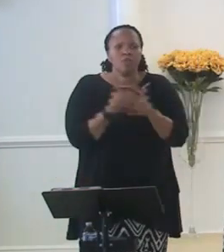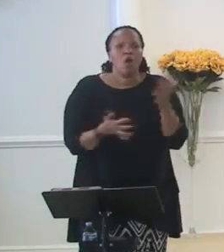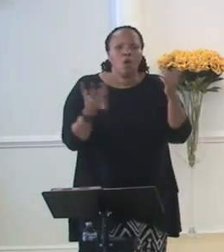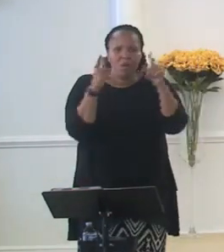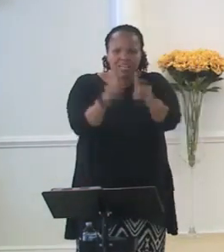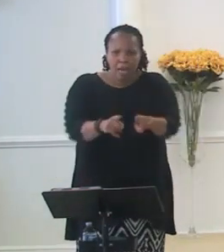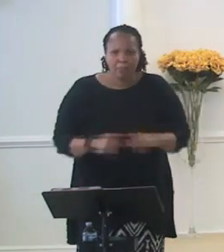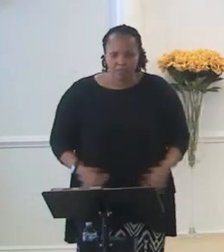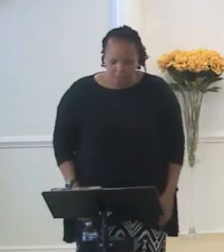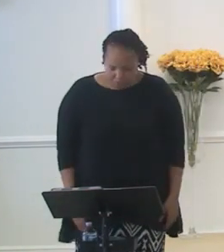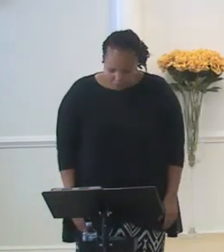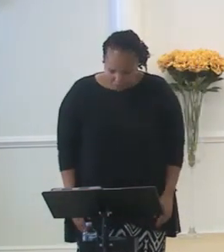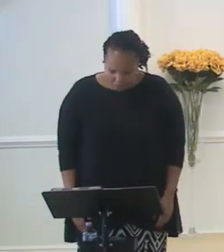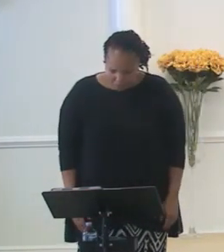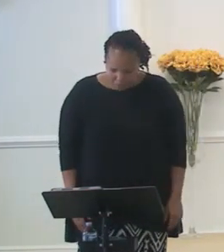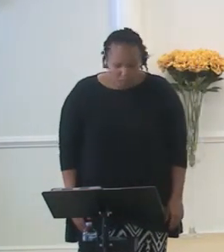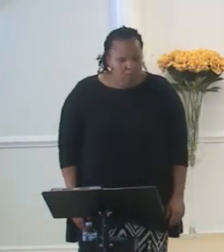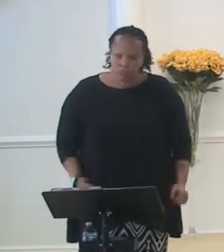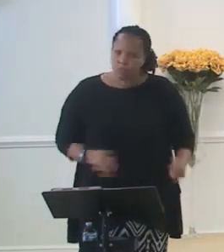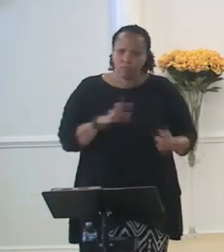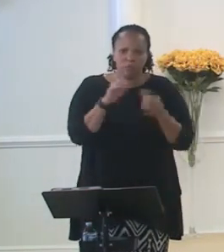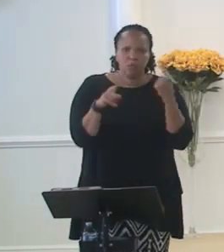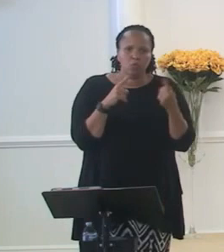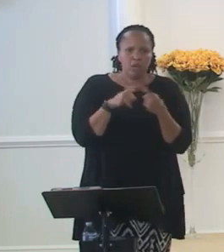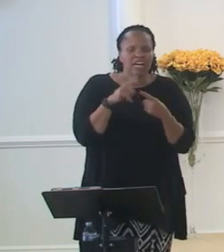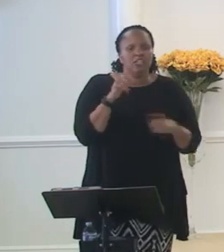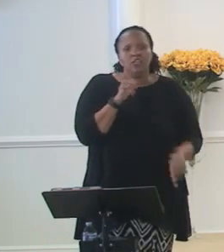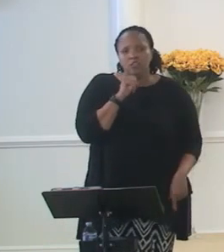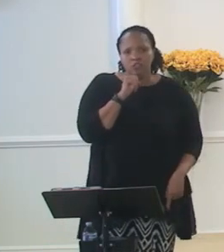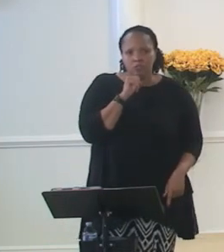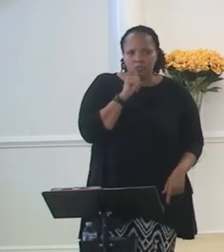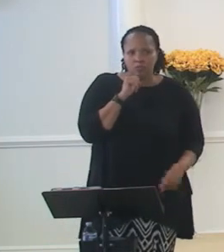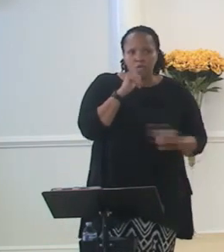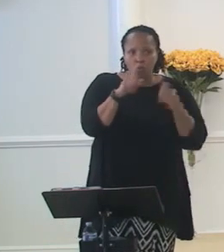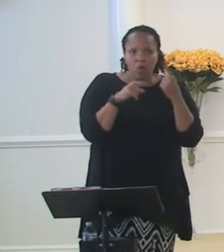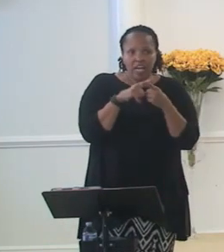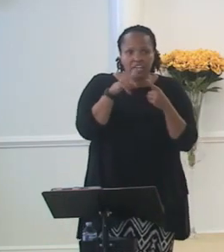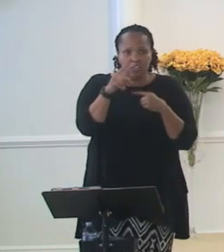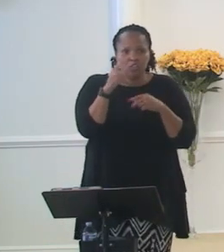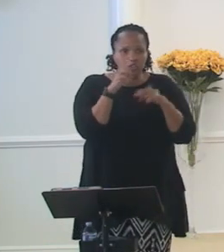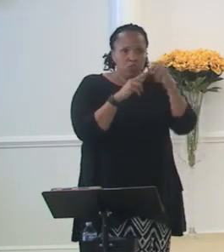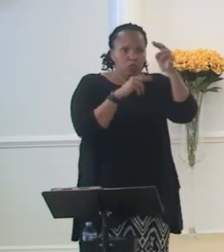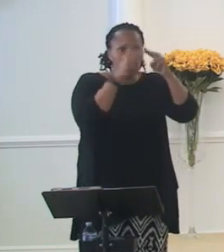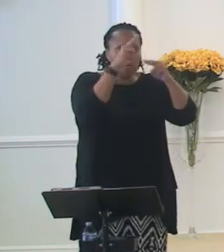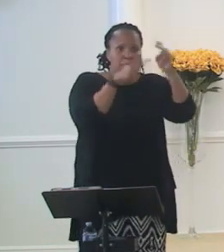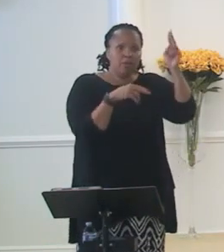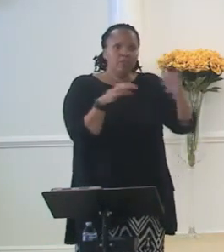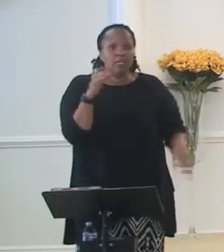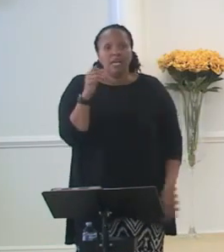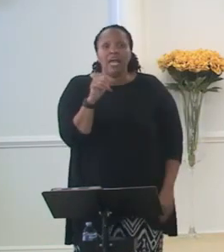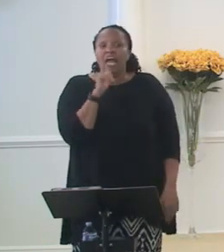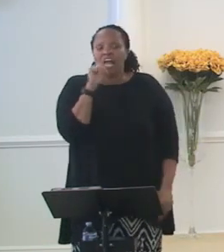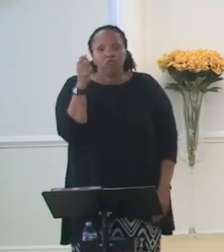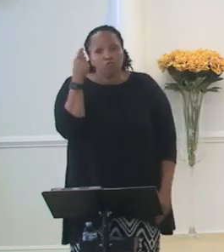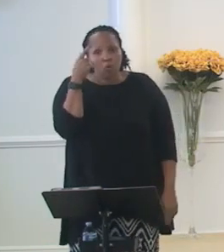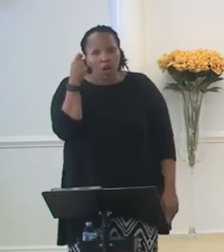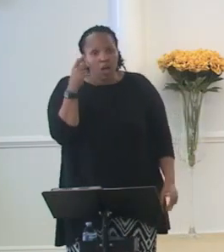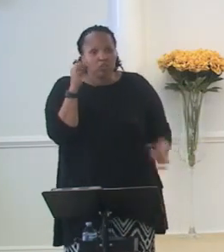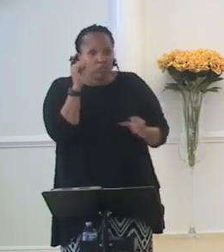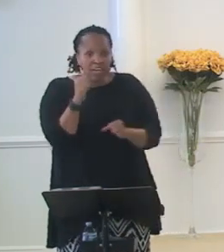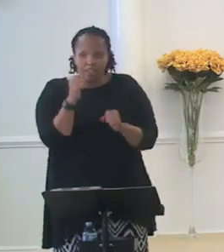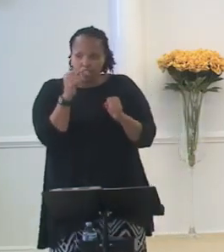what happens is when you don't build, when you build and don't understand the integrity of the